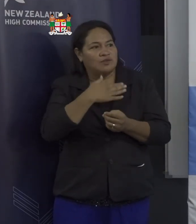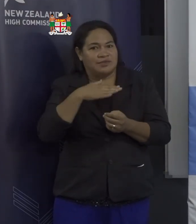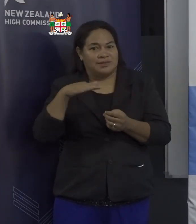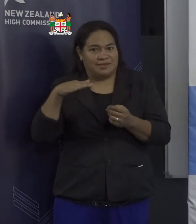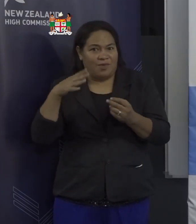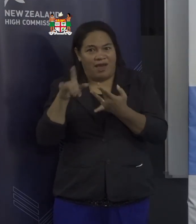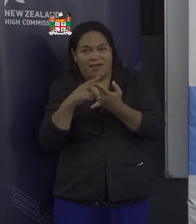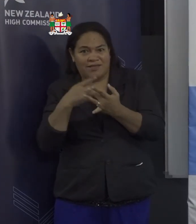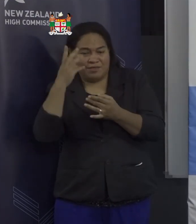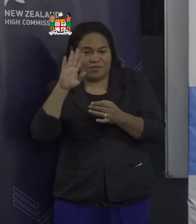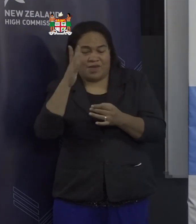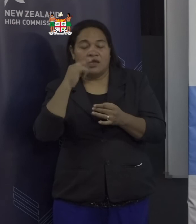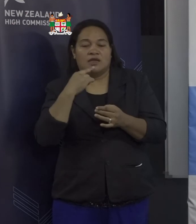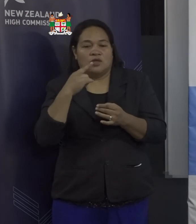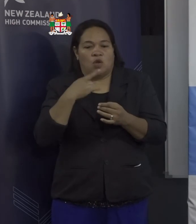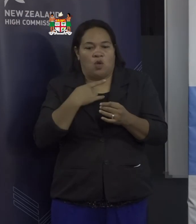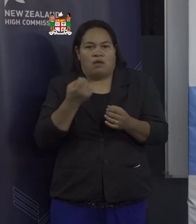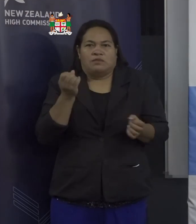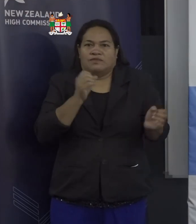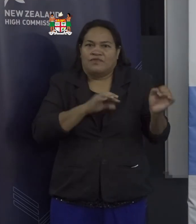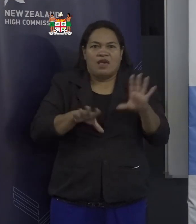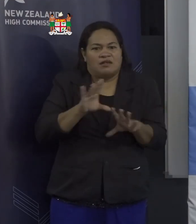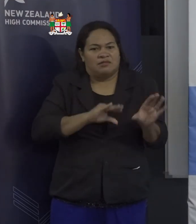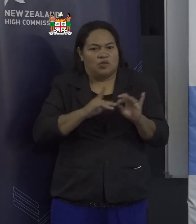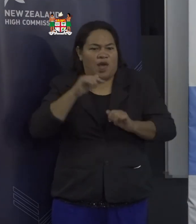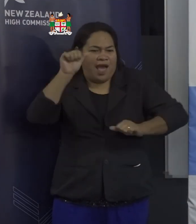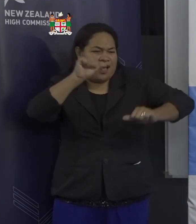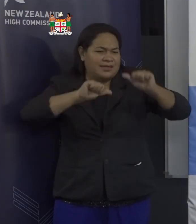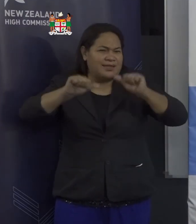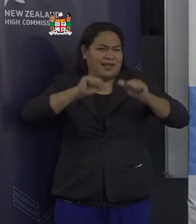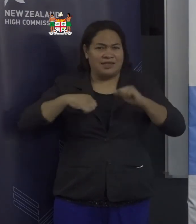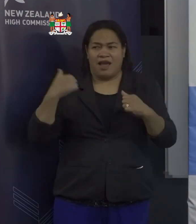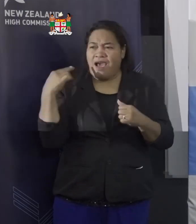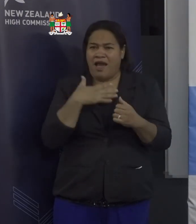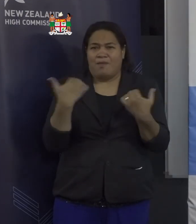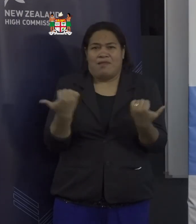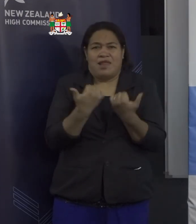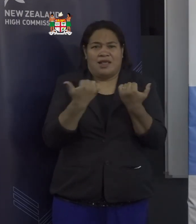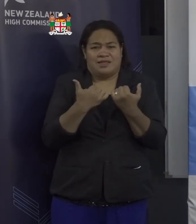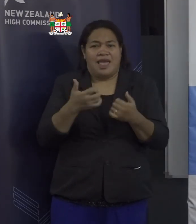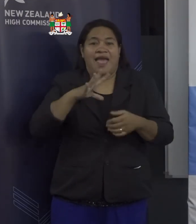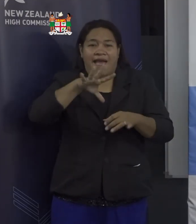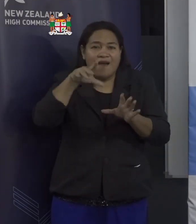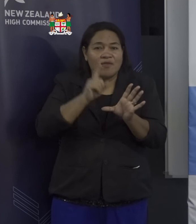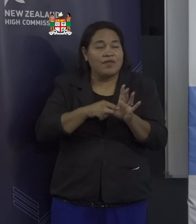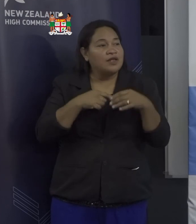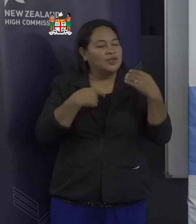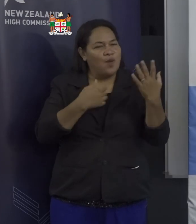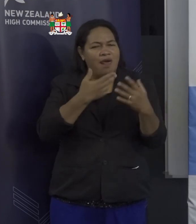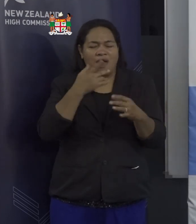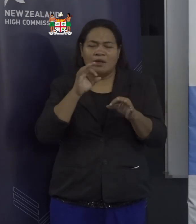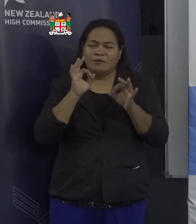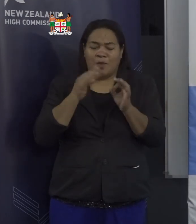invested a large amount of personal time and effort. They assess hundreds of essays, as I've said, every year. They do it with grace, they do it